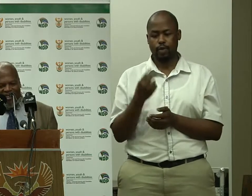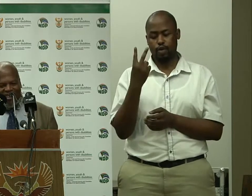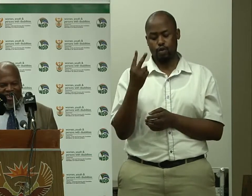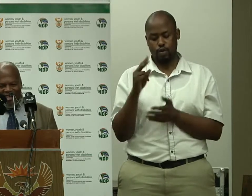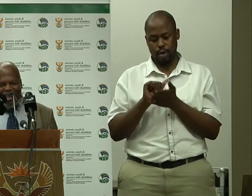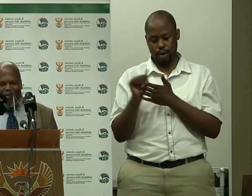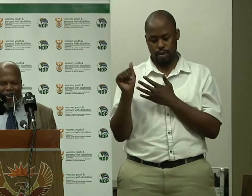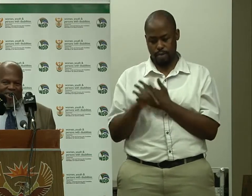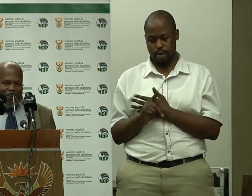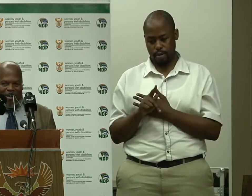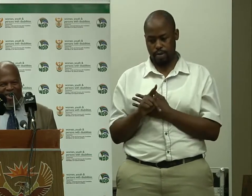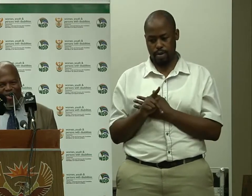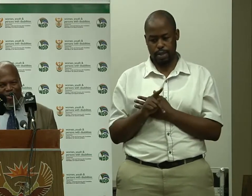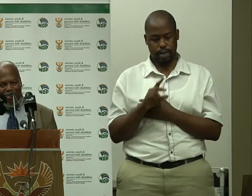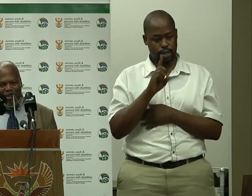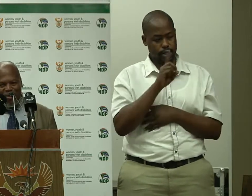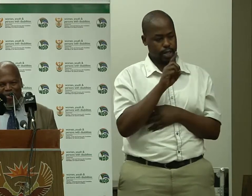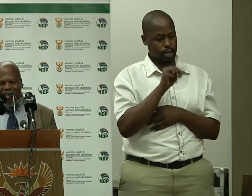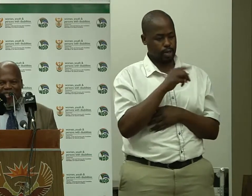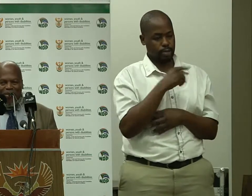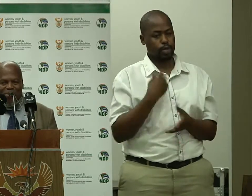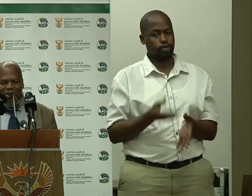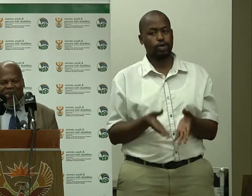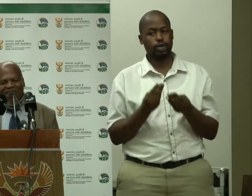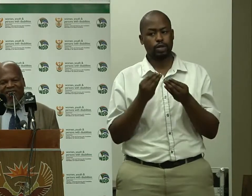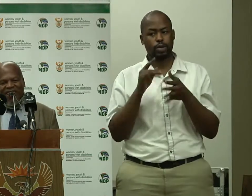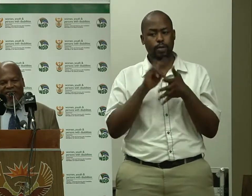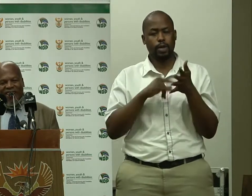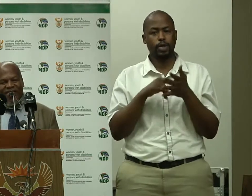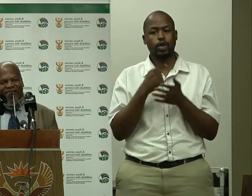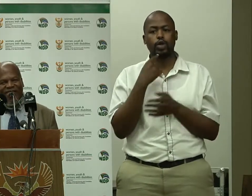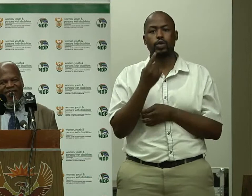April, DM gets a message from me to say, DM,